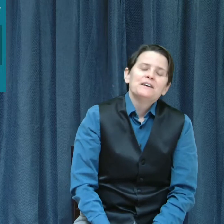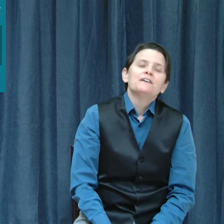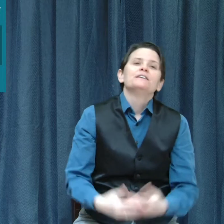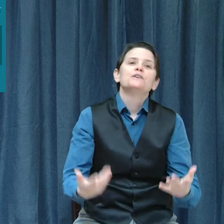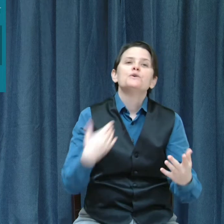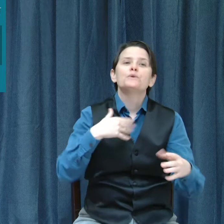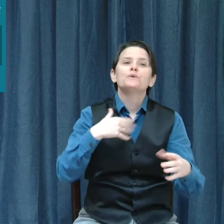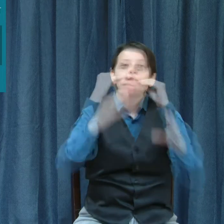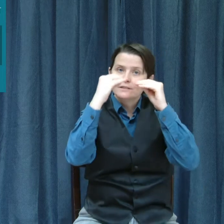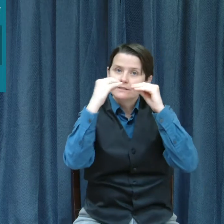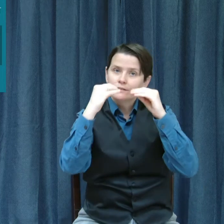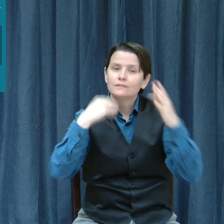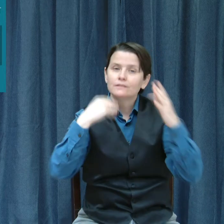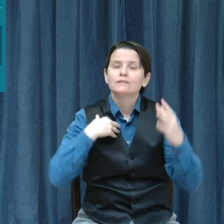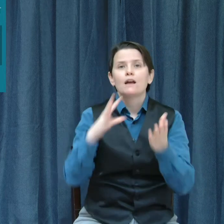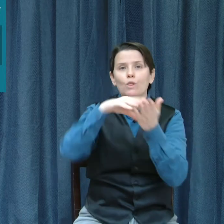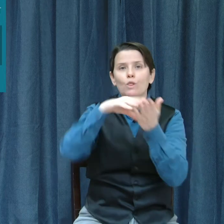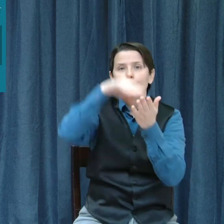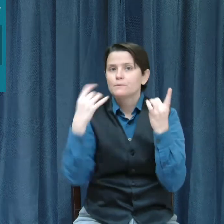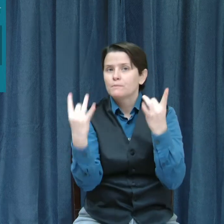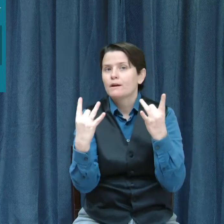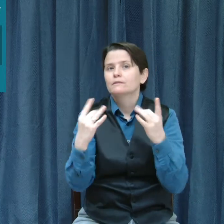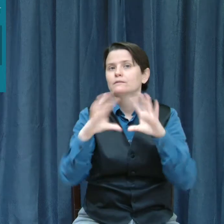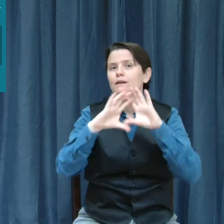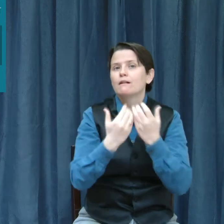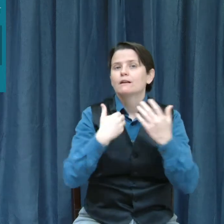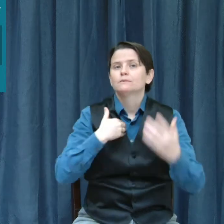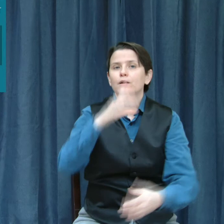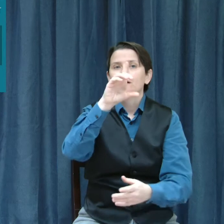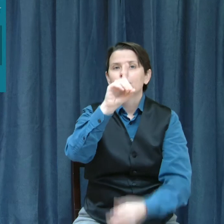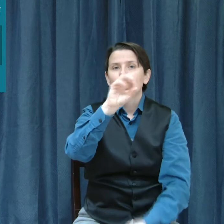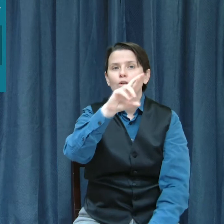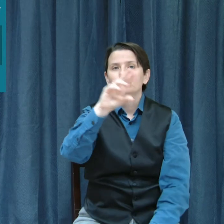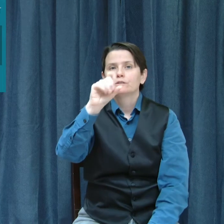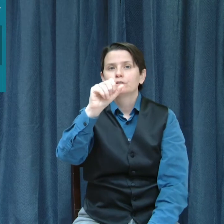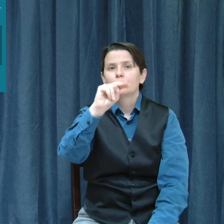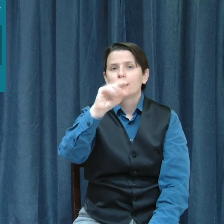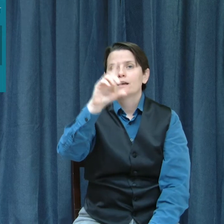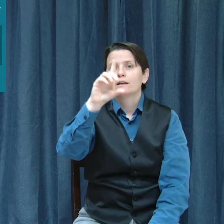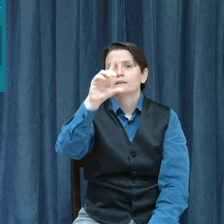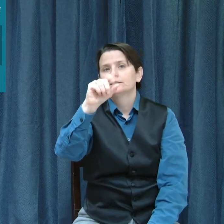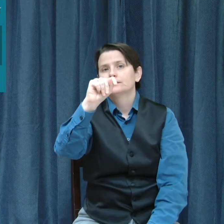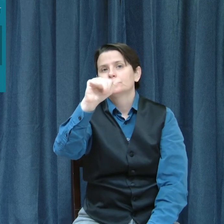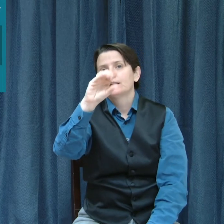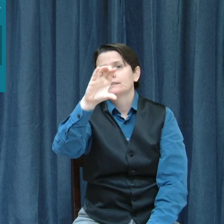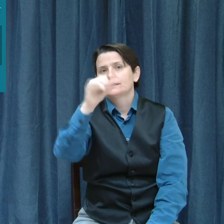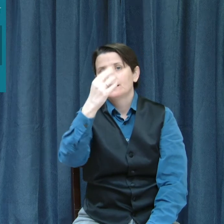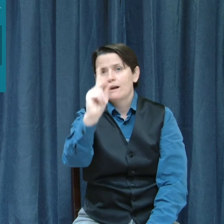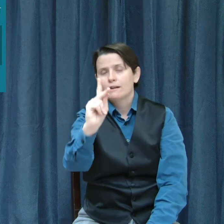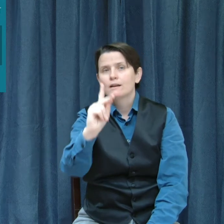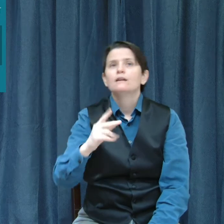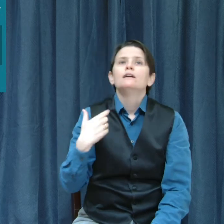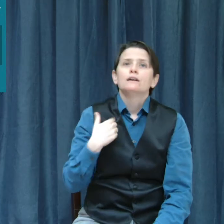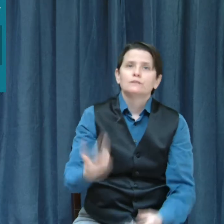monthly Learn to Meditate class. The next offering, which takes place on Zoom, is on Tuesday, February 9th at 7